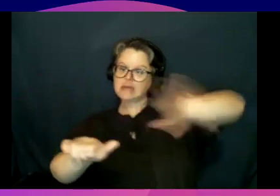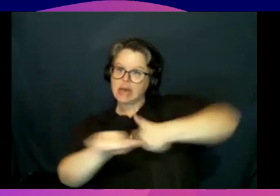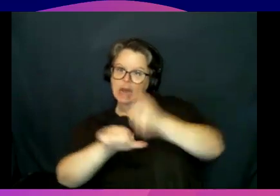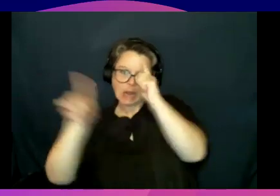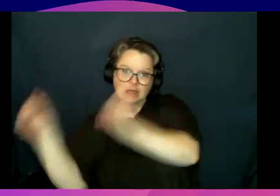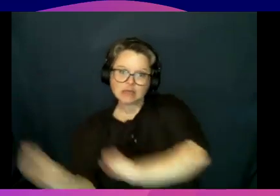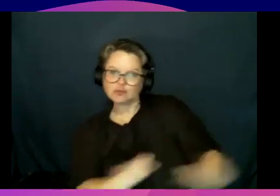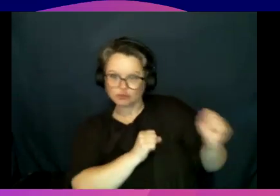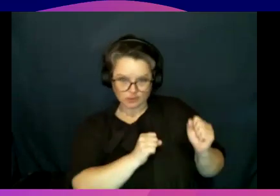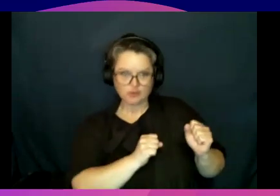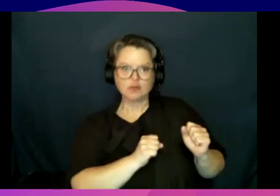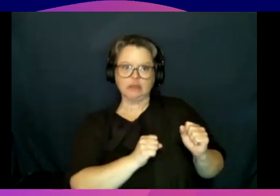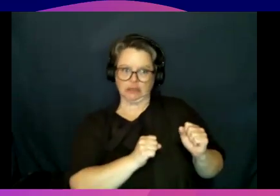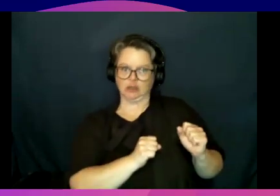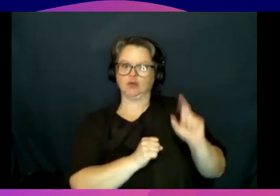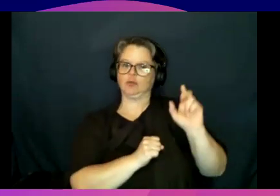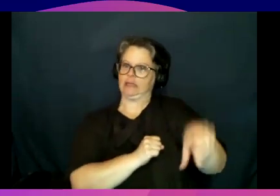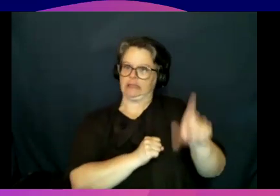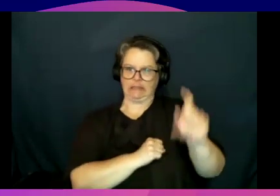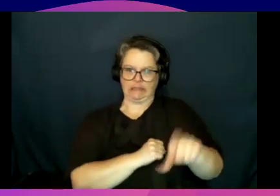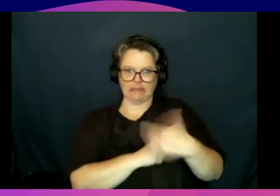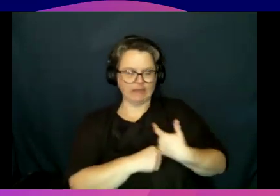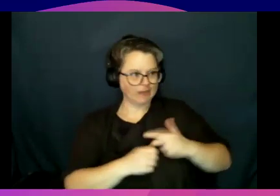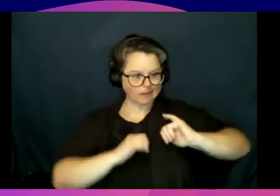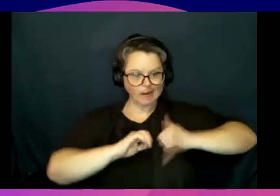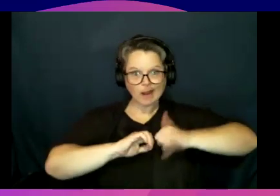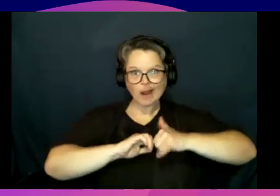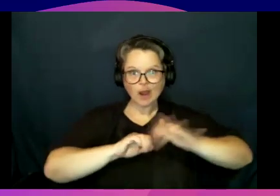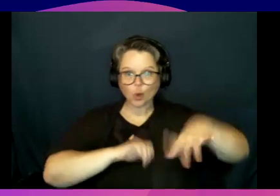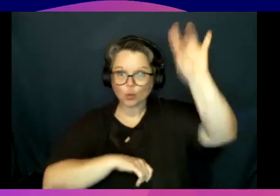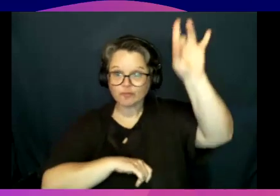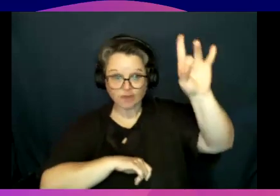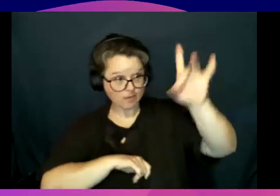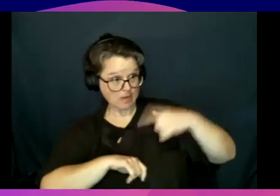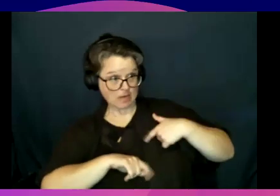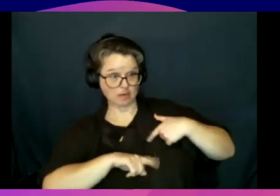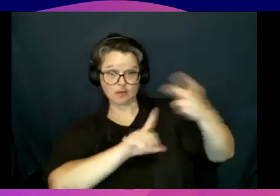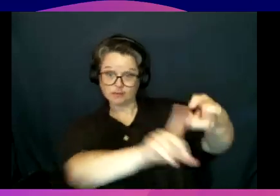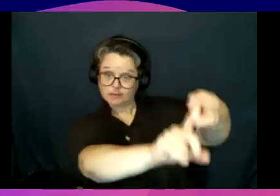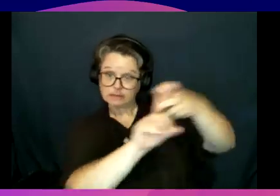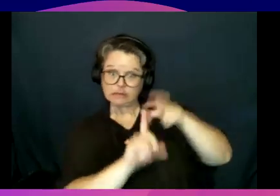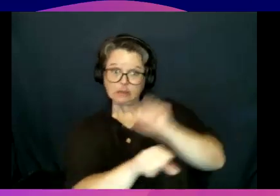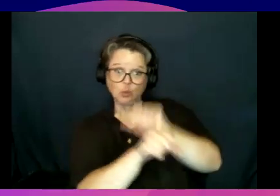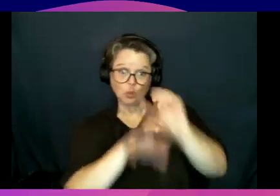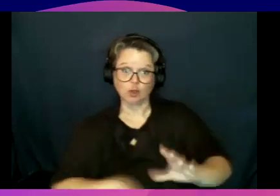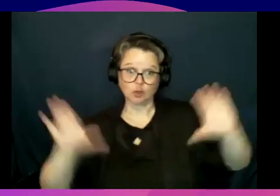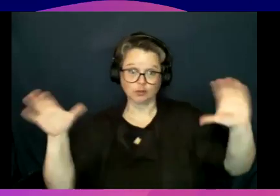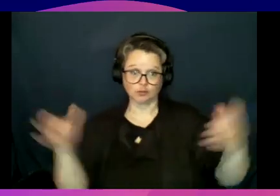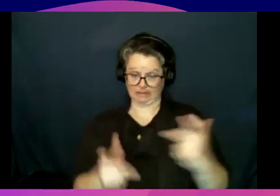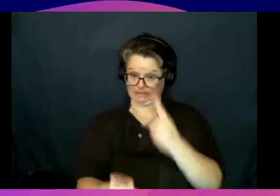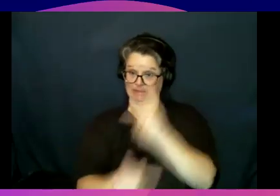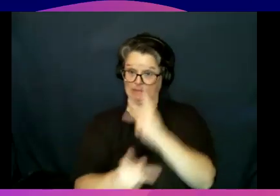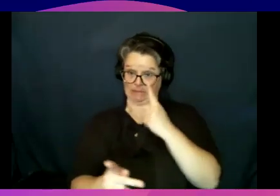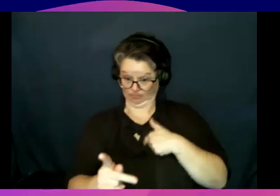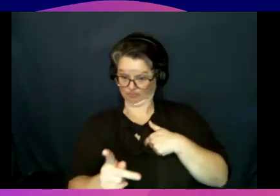organizations struggle with on a regular basis in regards to their workforce. And we need to put together a strategy to address these